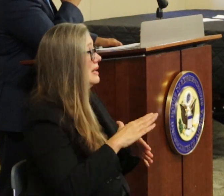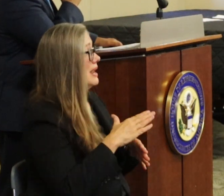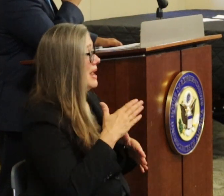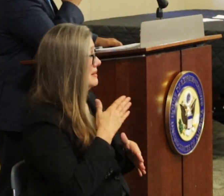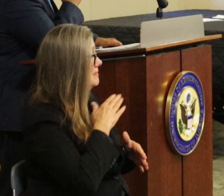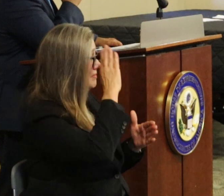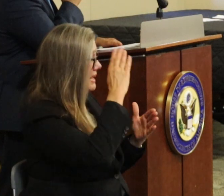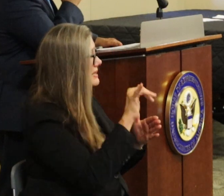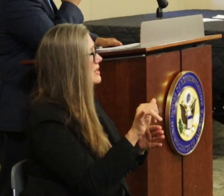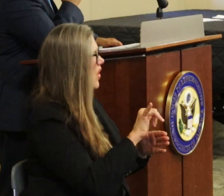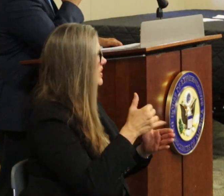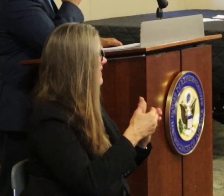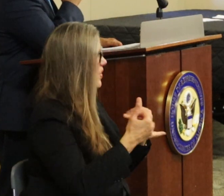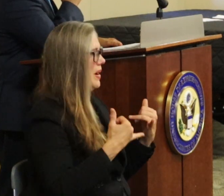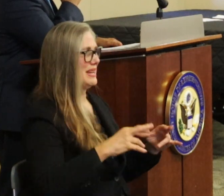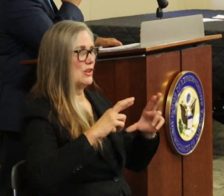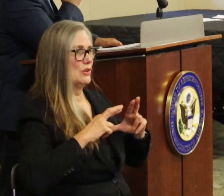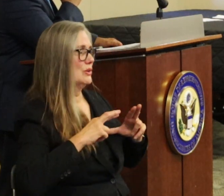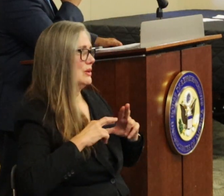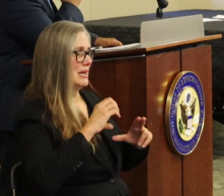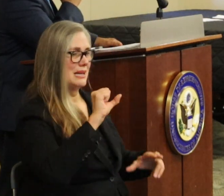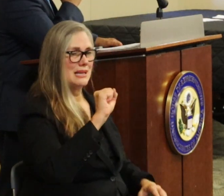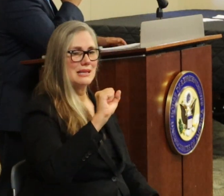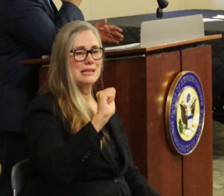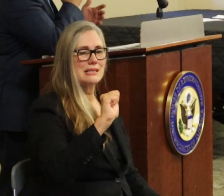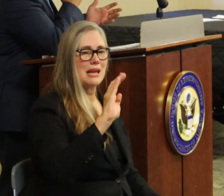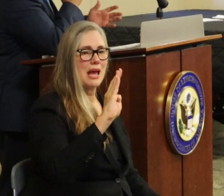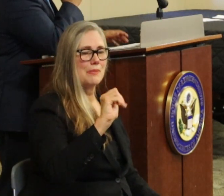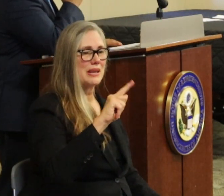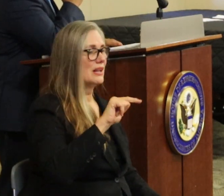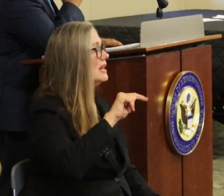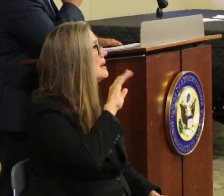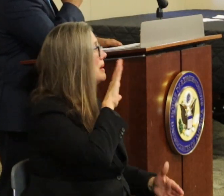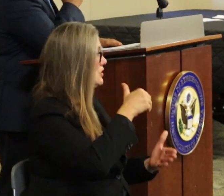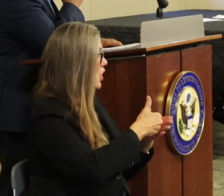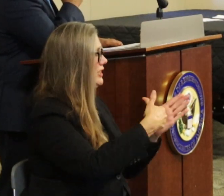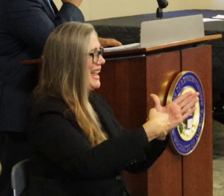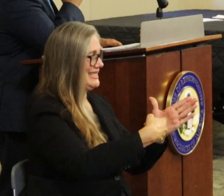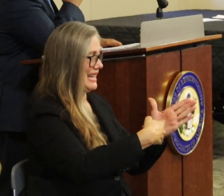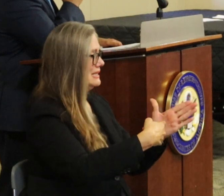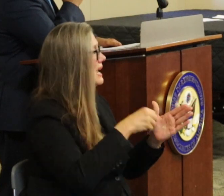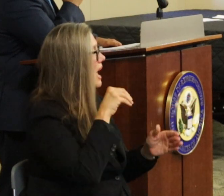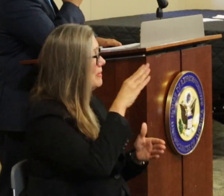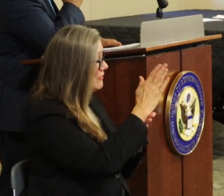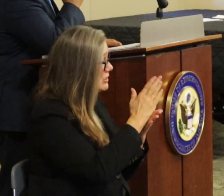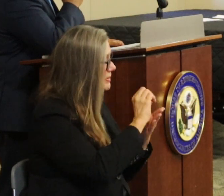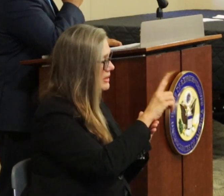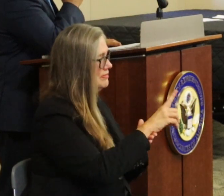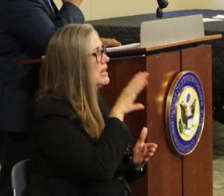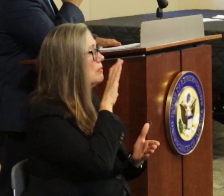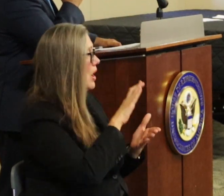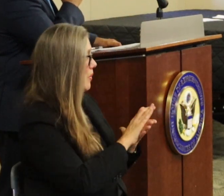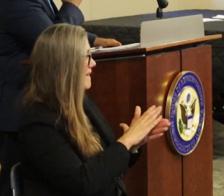sabbatical. And my daughter had student debt. I paid for some of her education. She had student debt. My wife